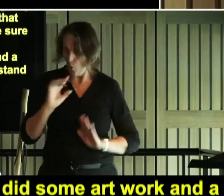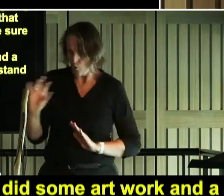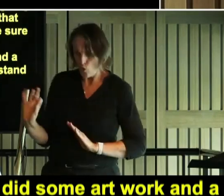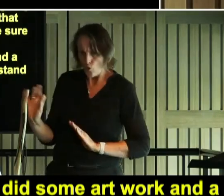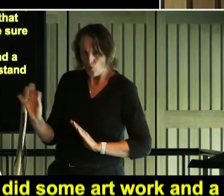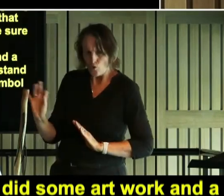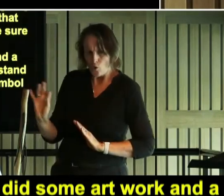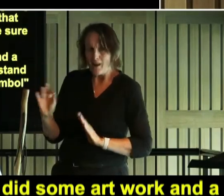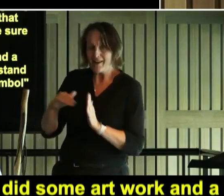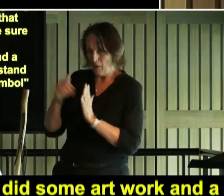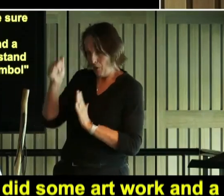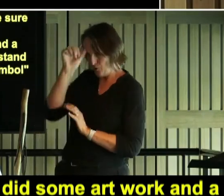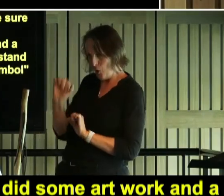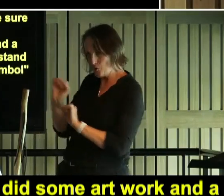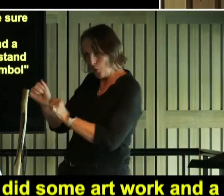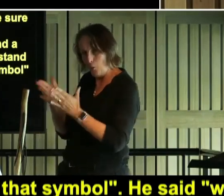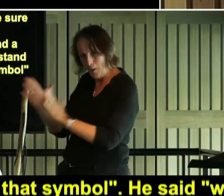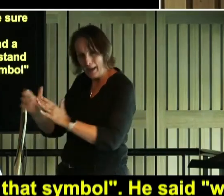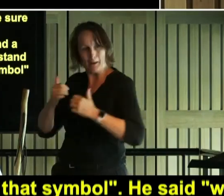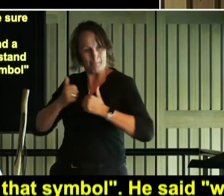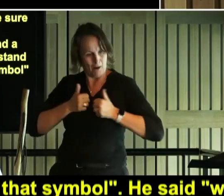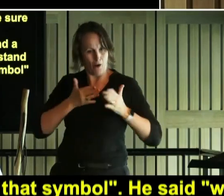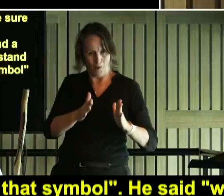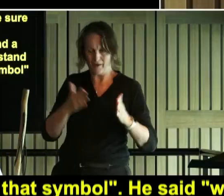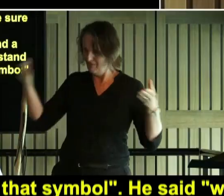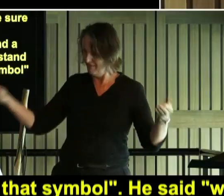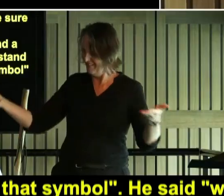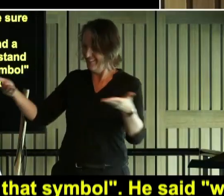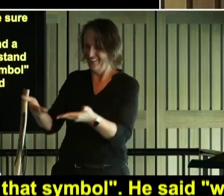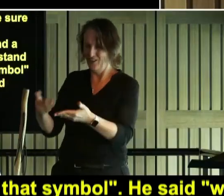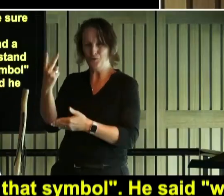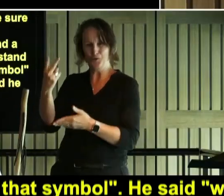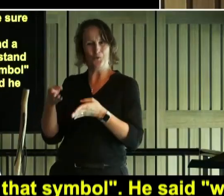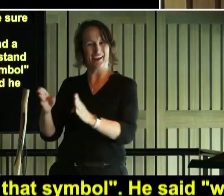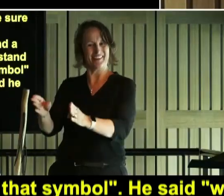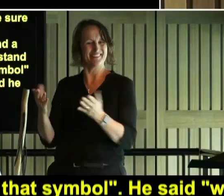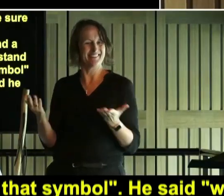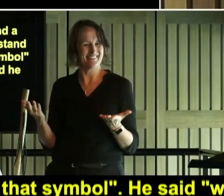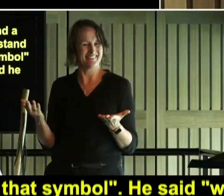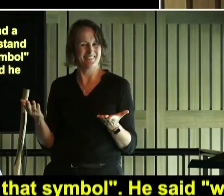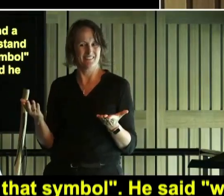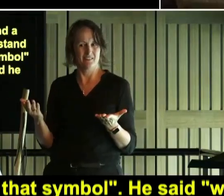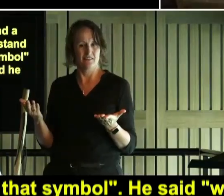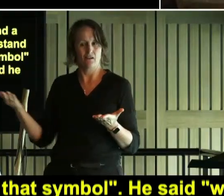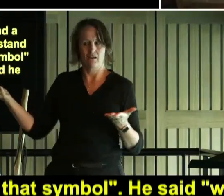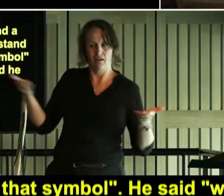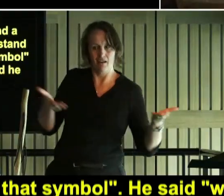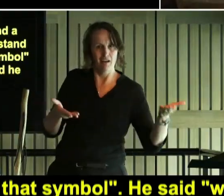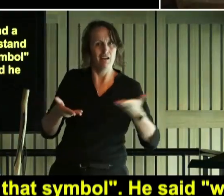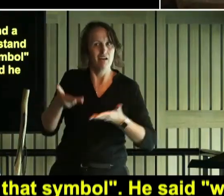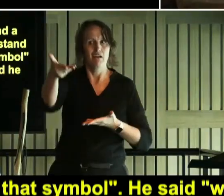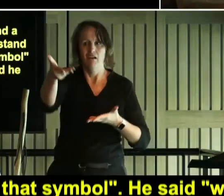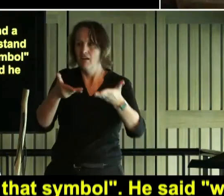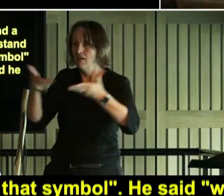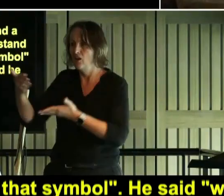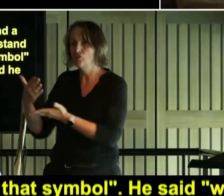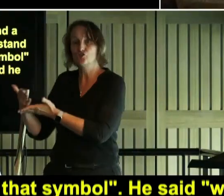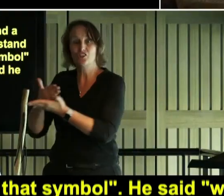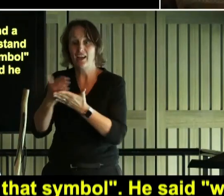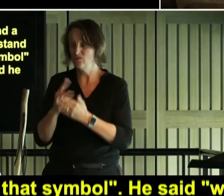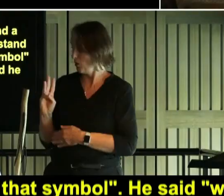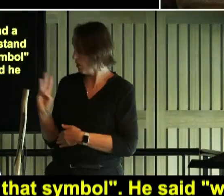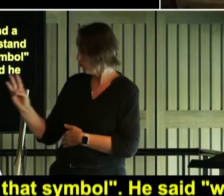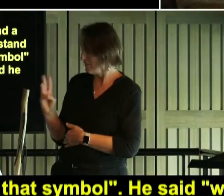"No. Now I know your way, now I know my way, now I know two ways." So all of us here, we get to know each other's way, and by the end of